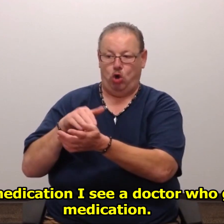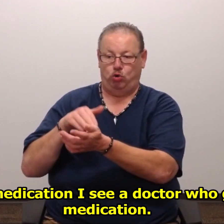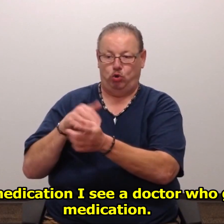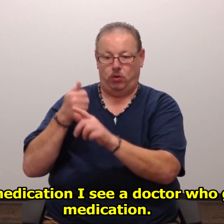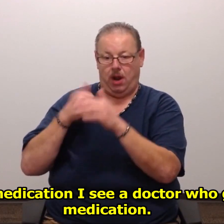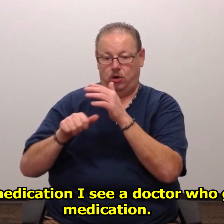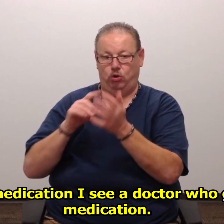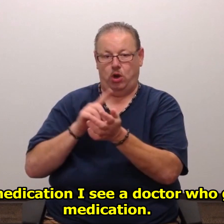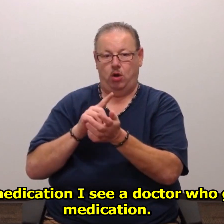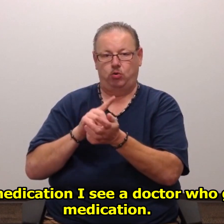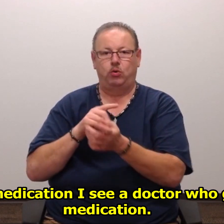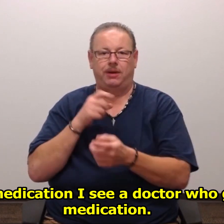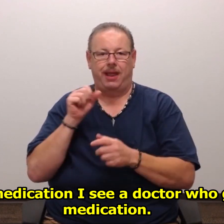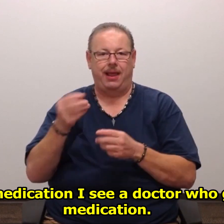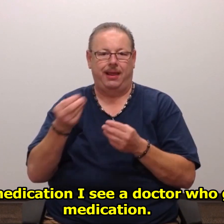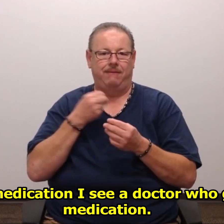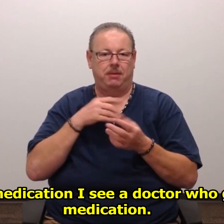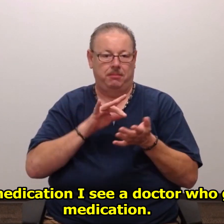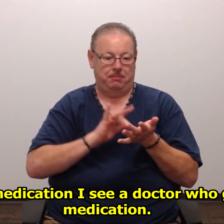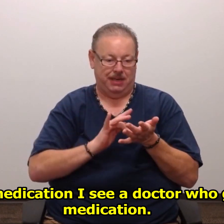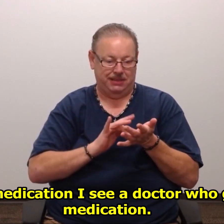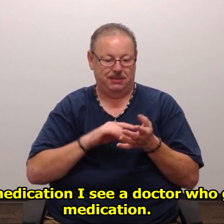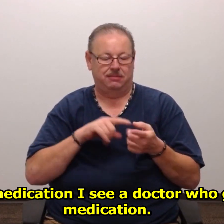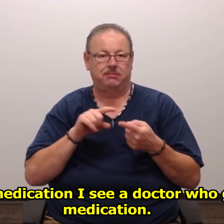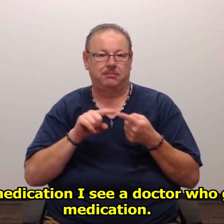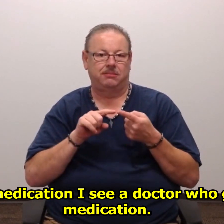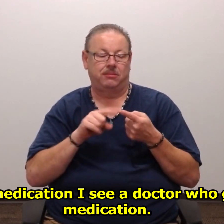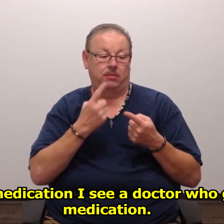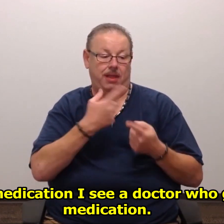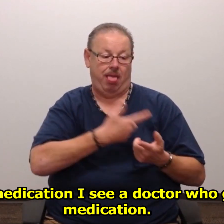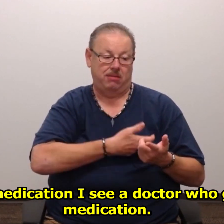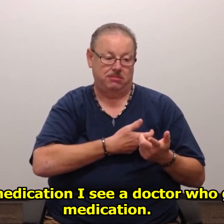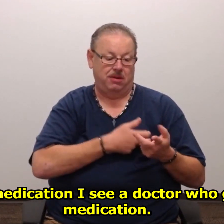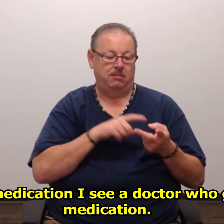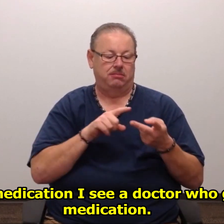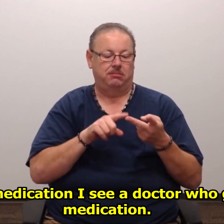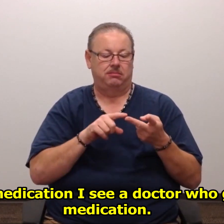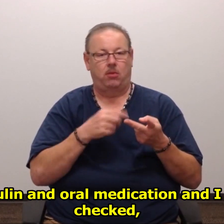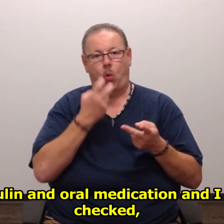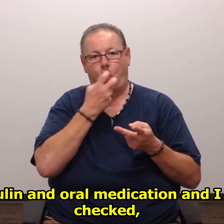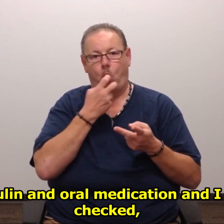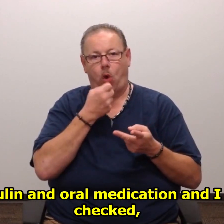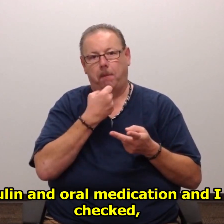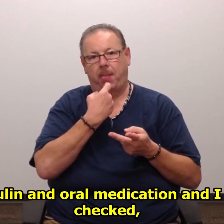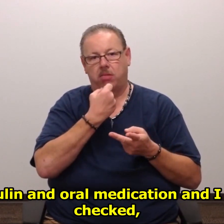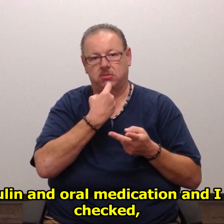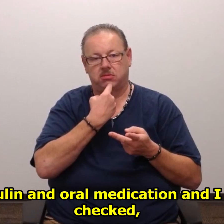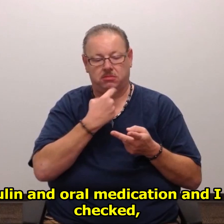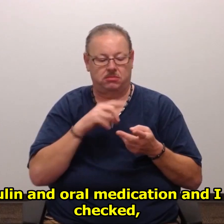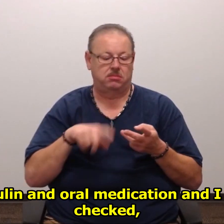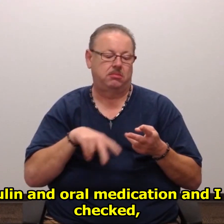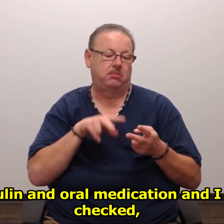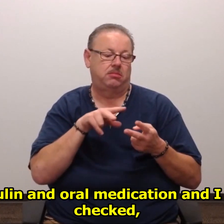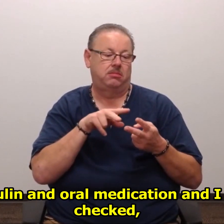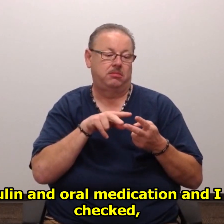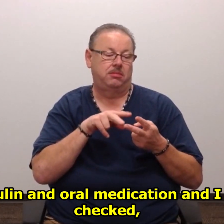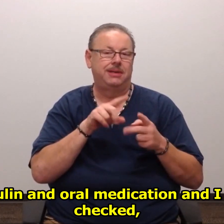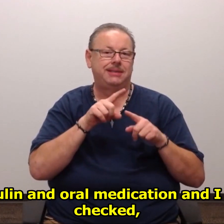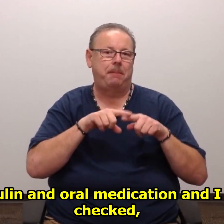To treat my medication, I see a doctor who gives me my medication. I receive insulin and oral